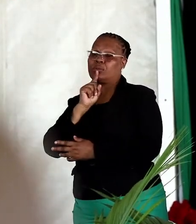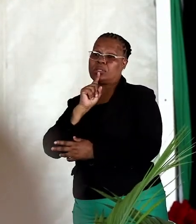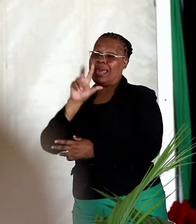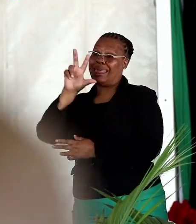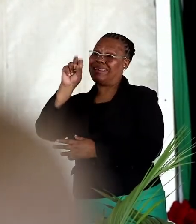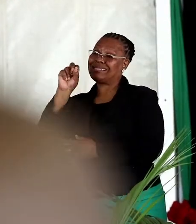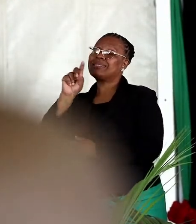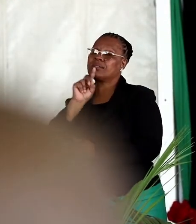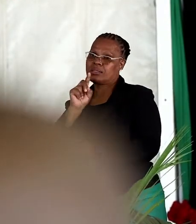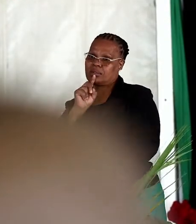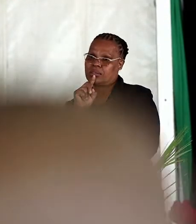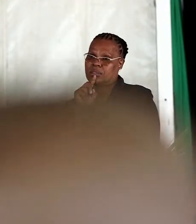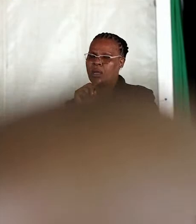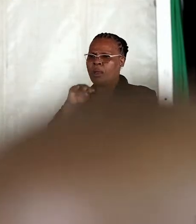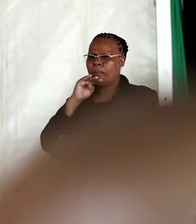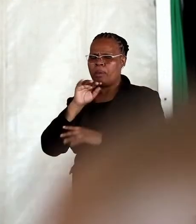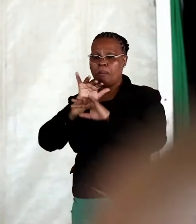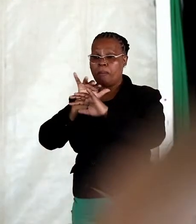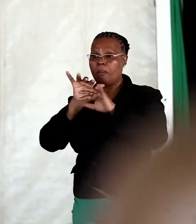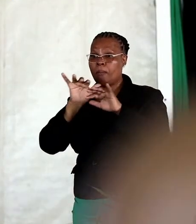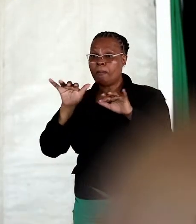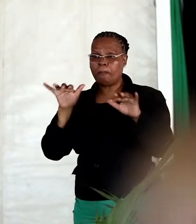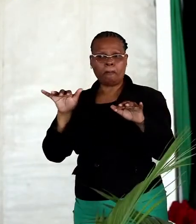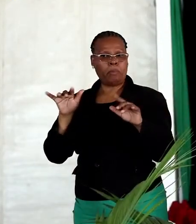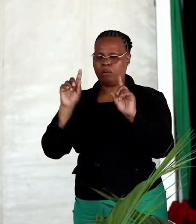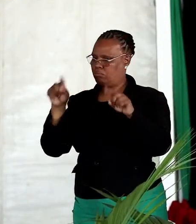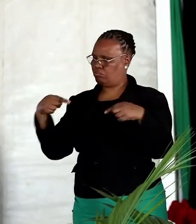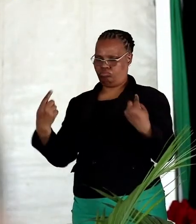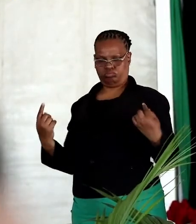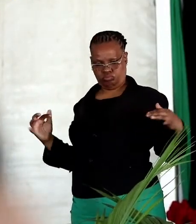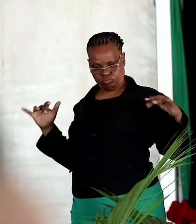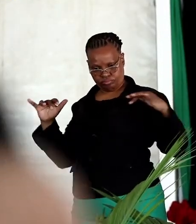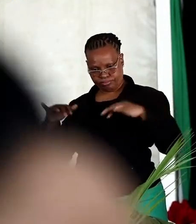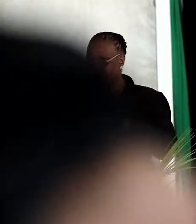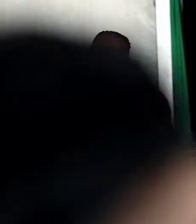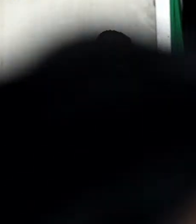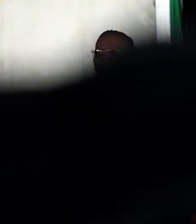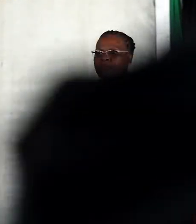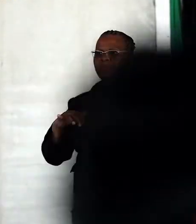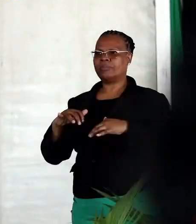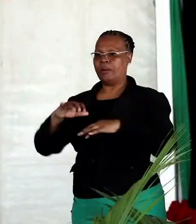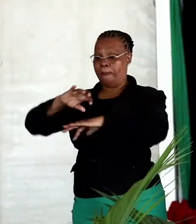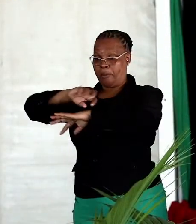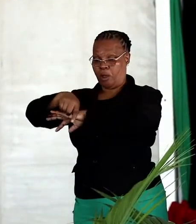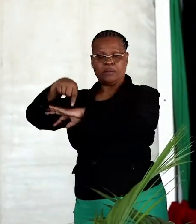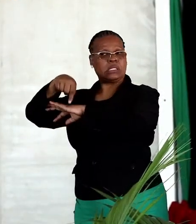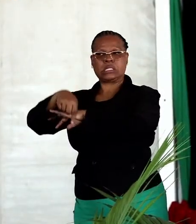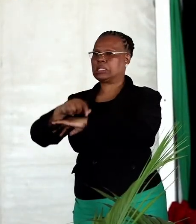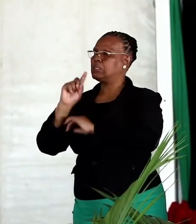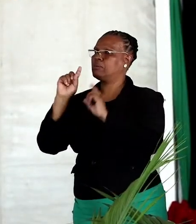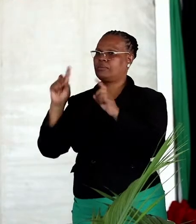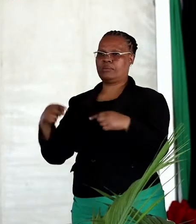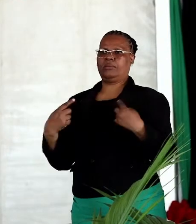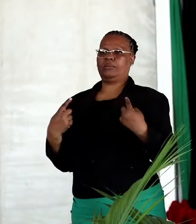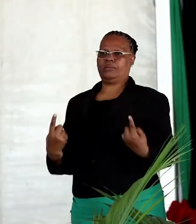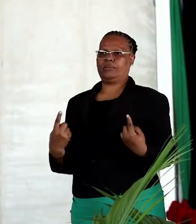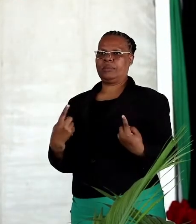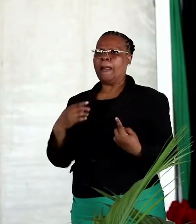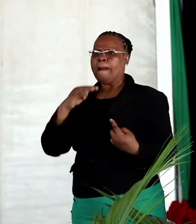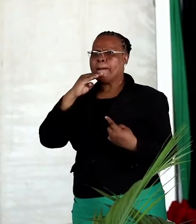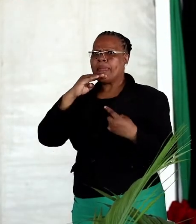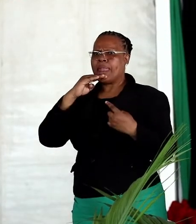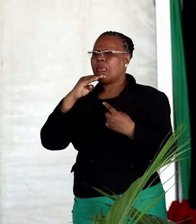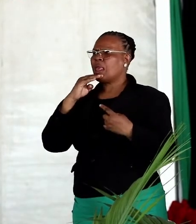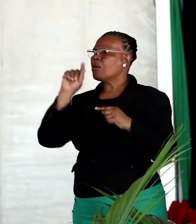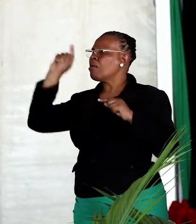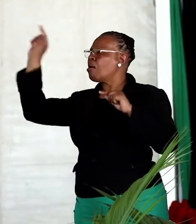They gathered, those people, they were not coming from Ape Pondwe Nika. This was a national event